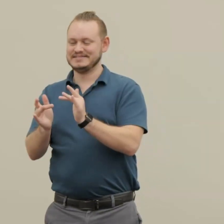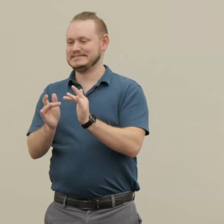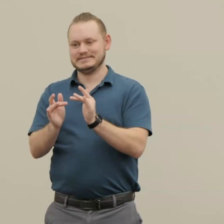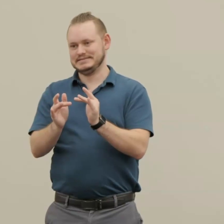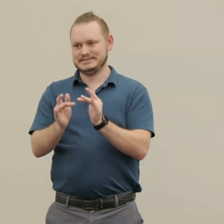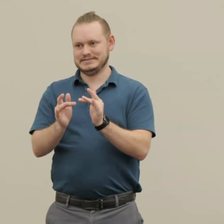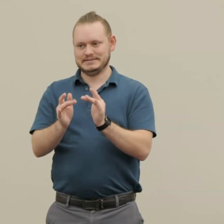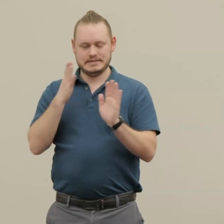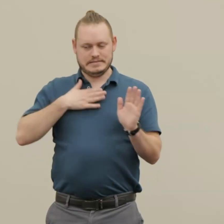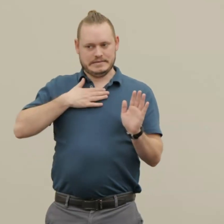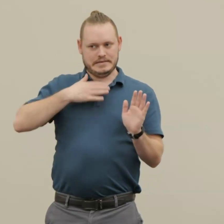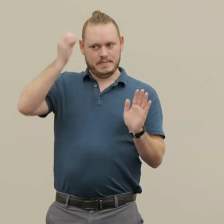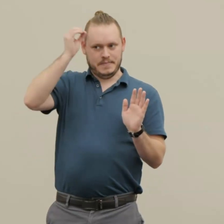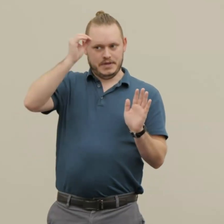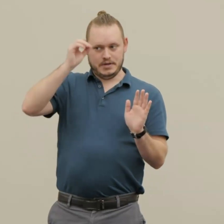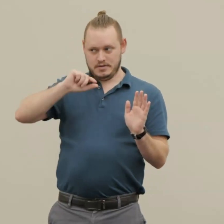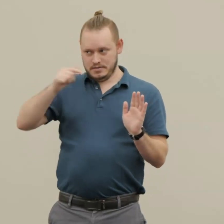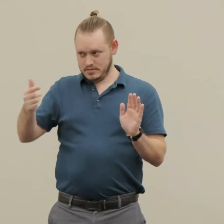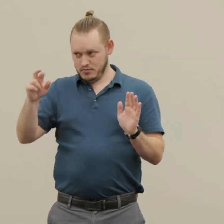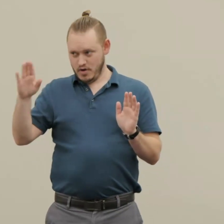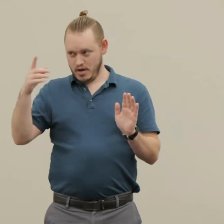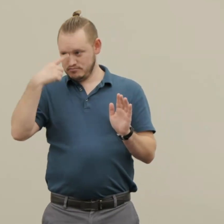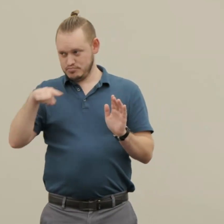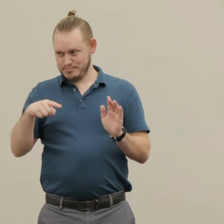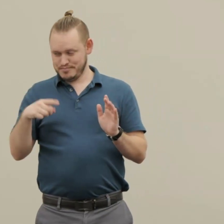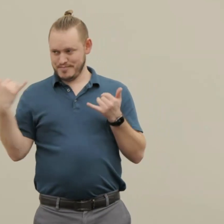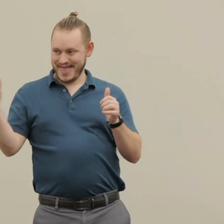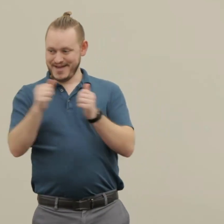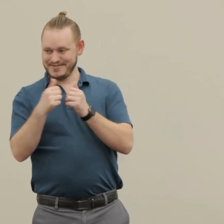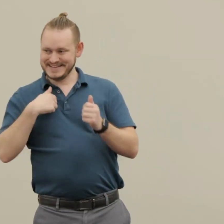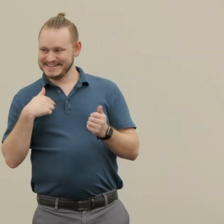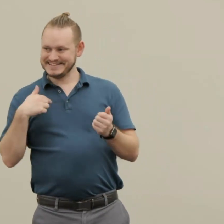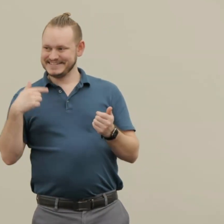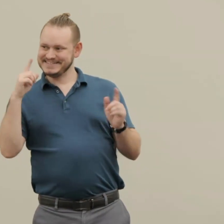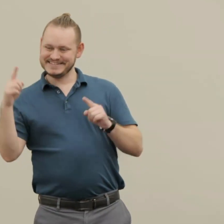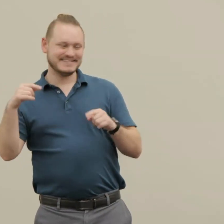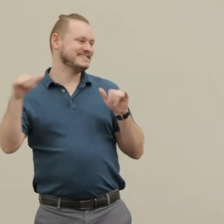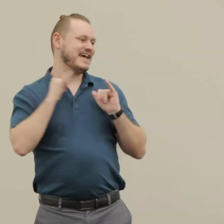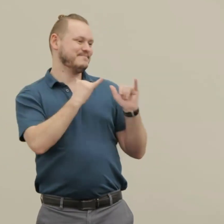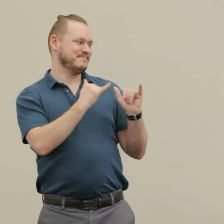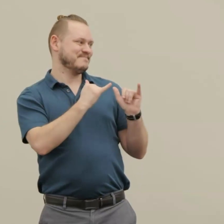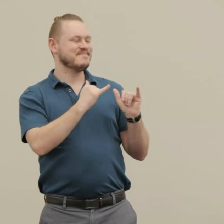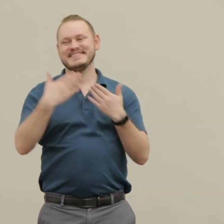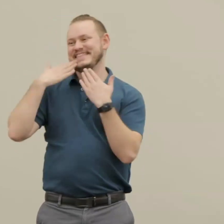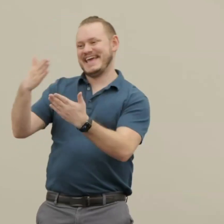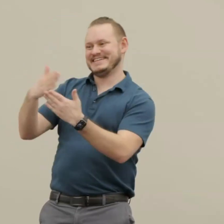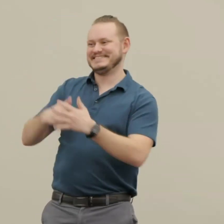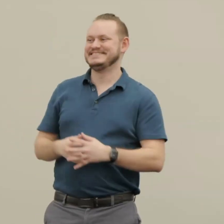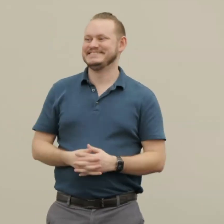That's me. Rob, are you willing to play games with me? Same. Thank